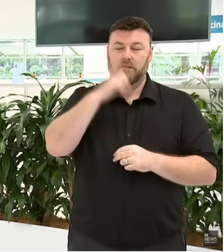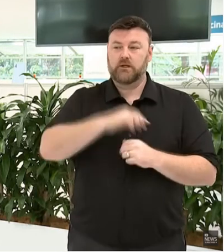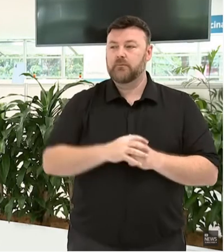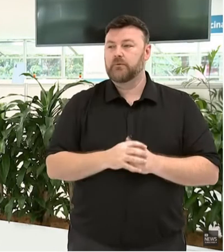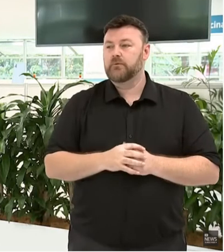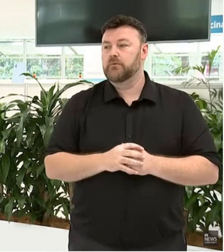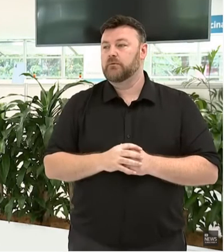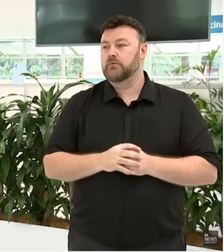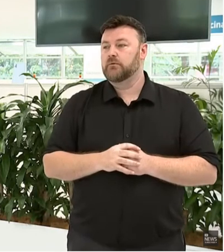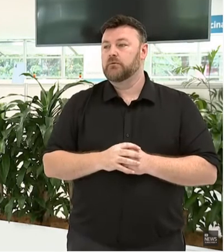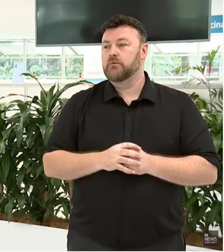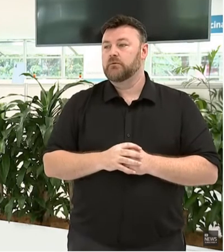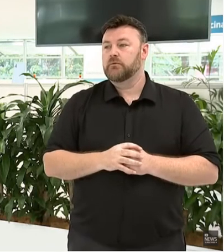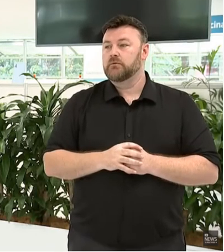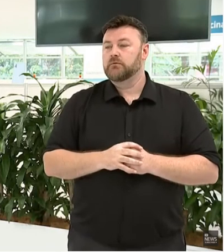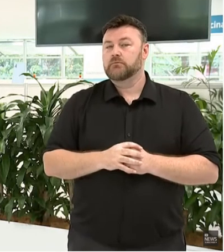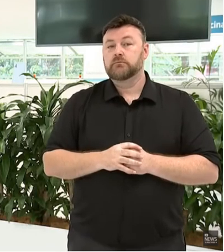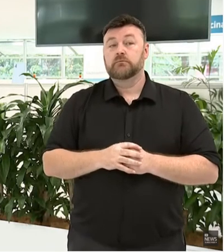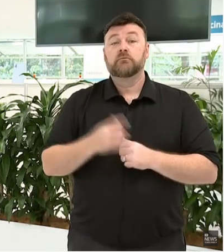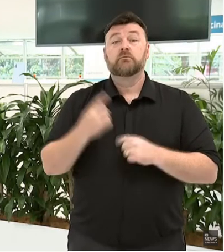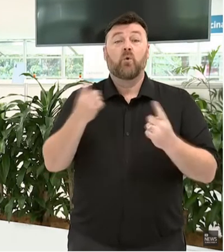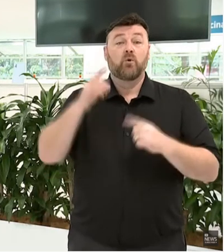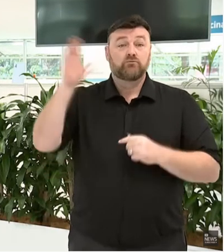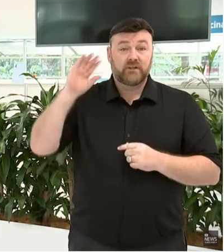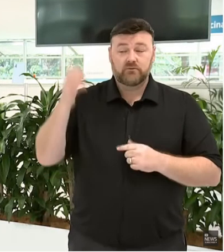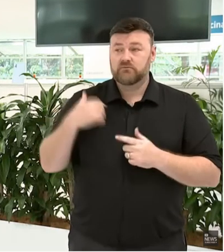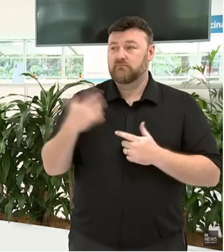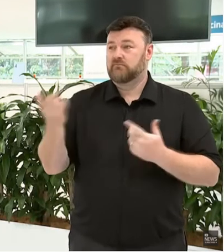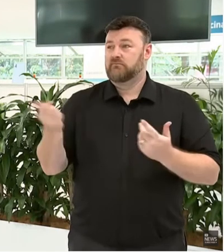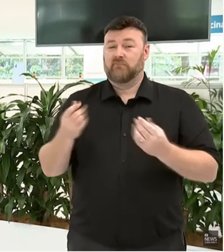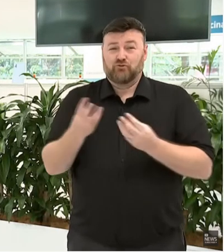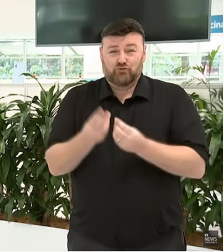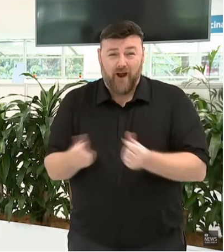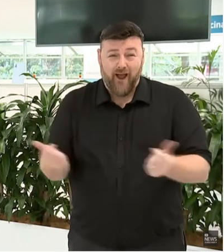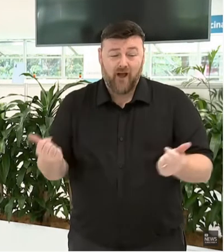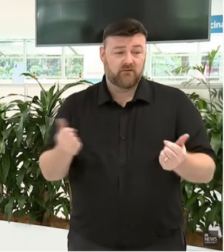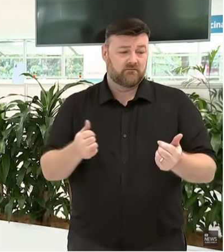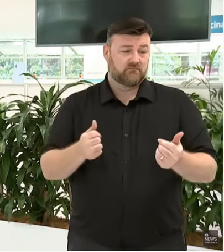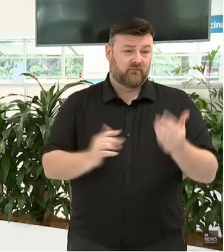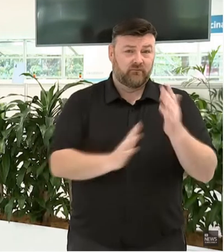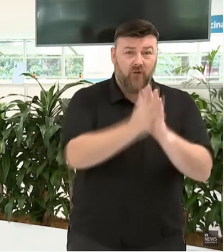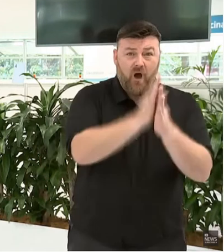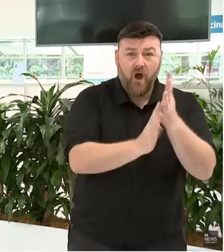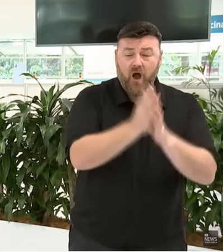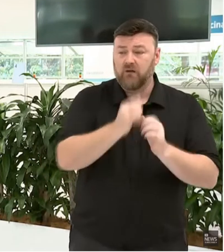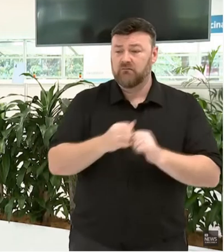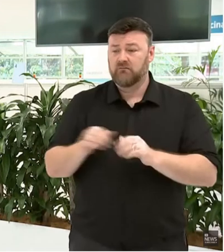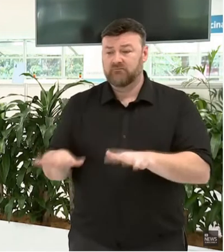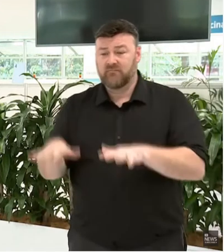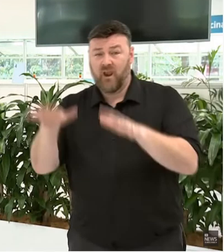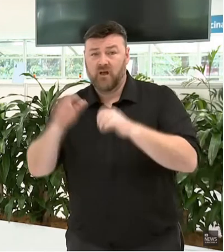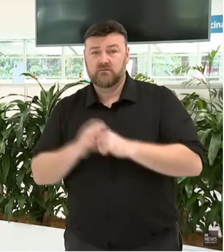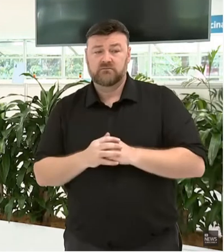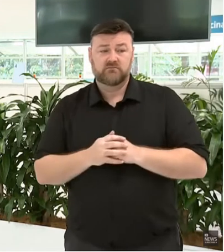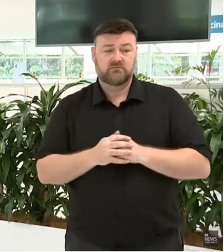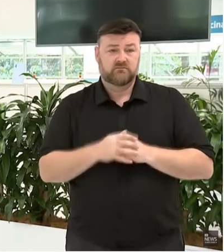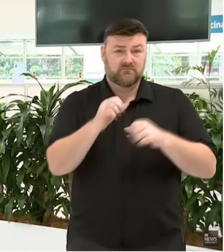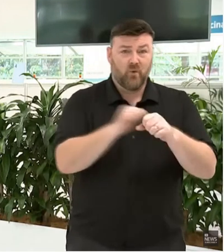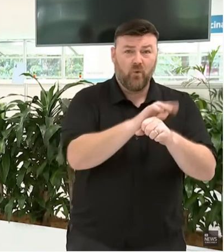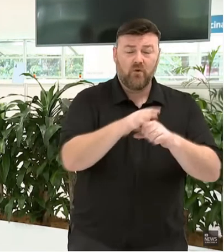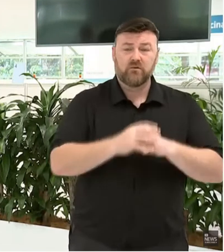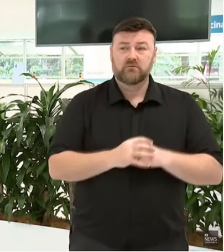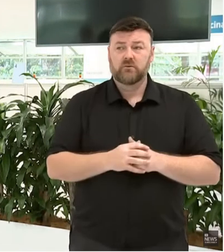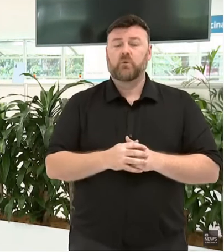our regional communities have done it incredibly tough. Droughts, fires, floods, and this pandemic. But